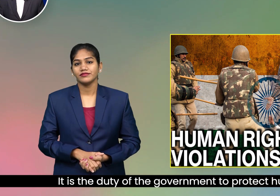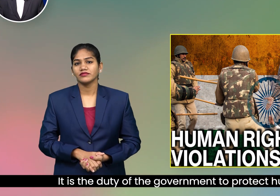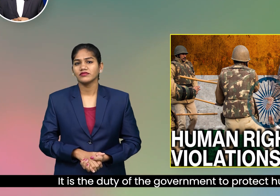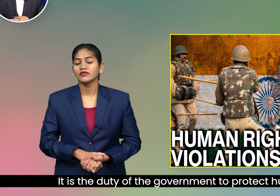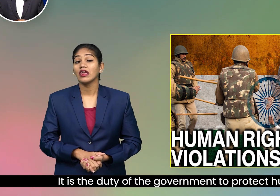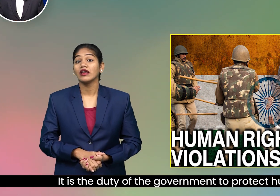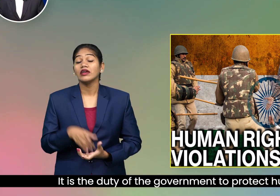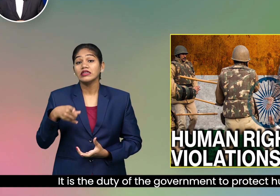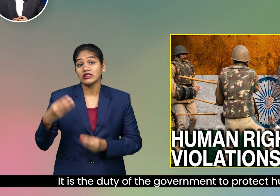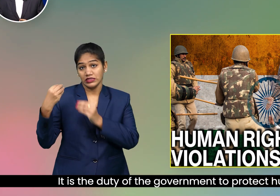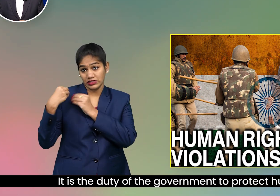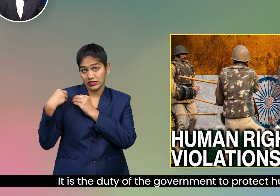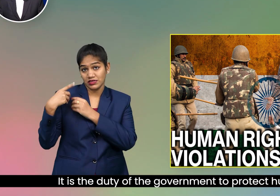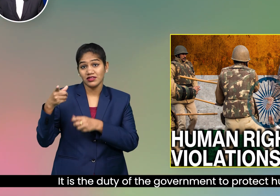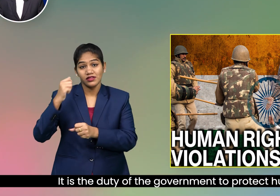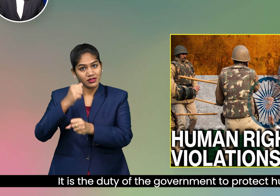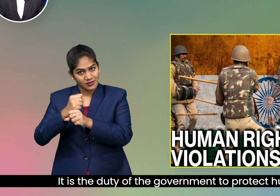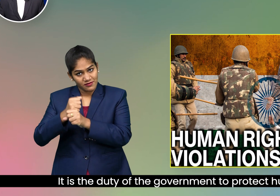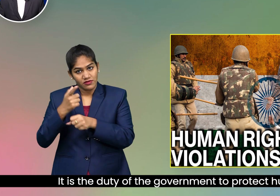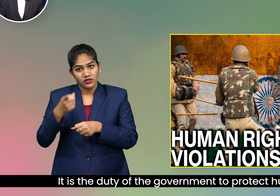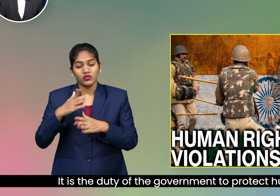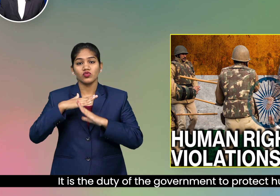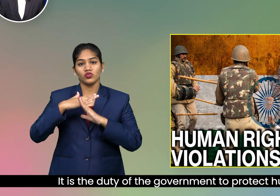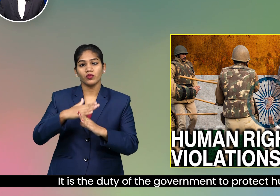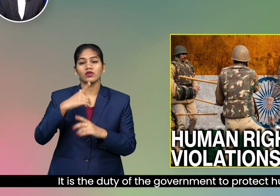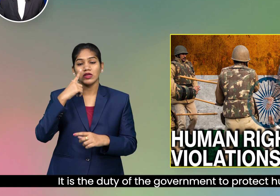It is the duty of the government to protect human rights.